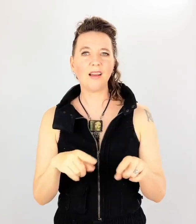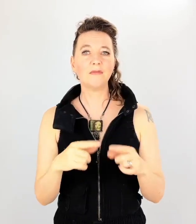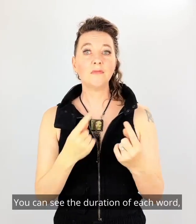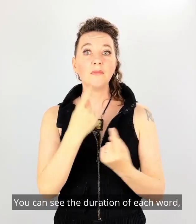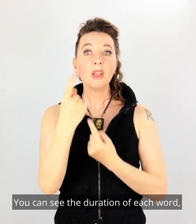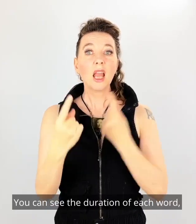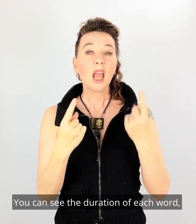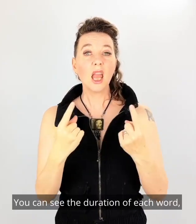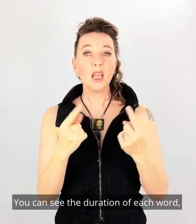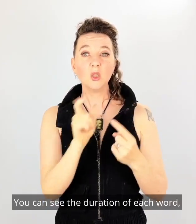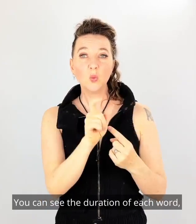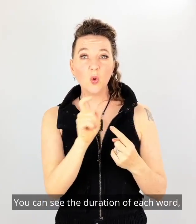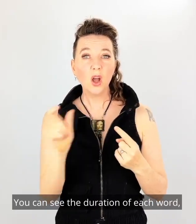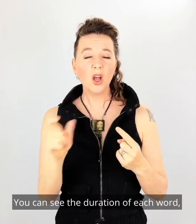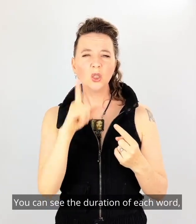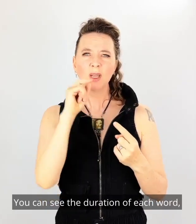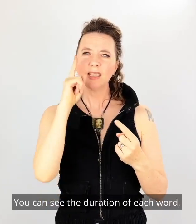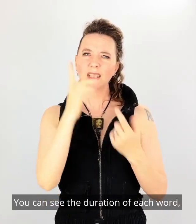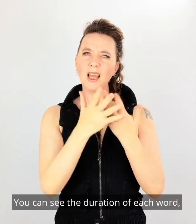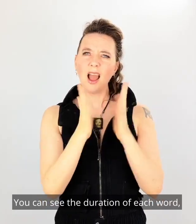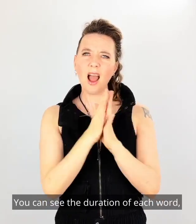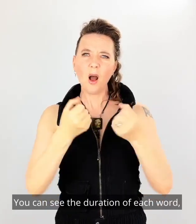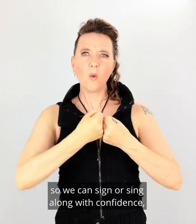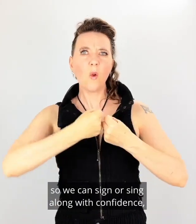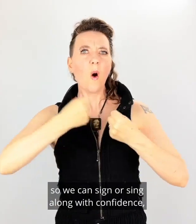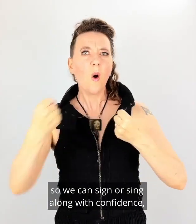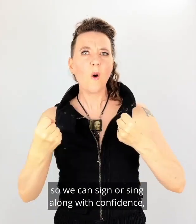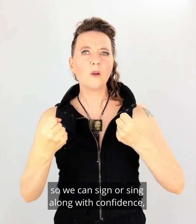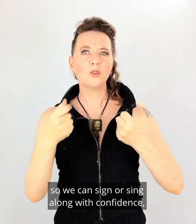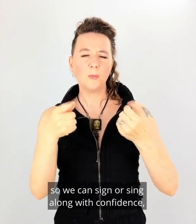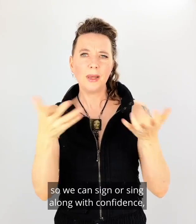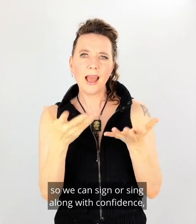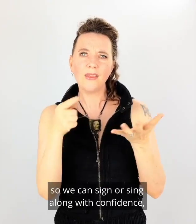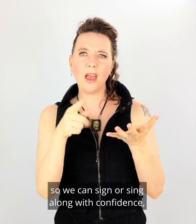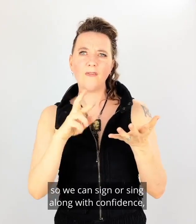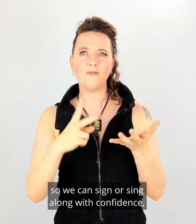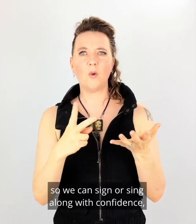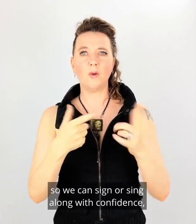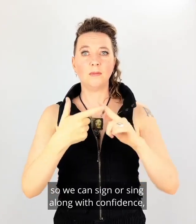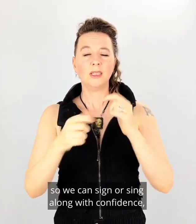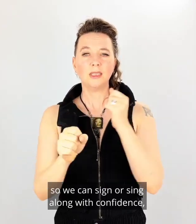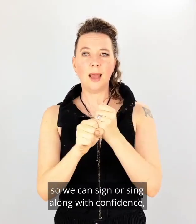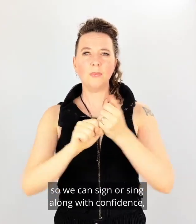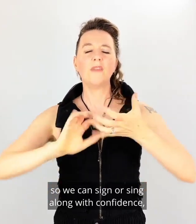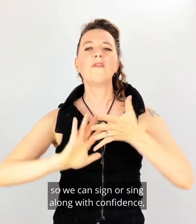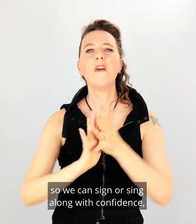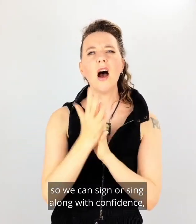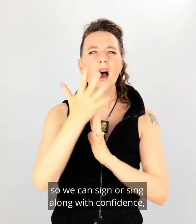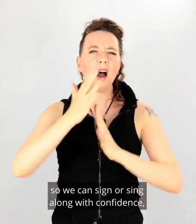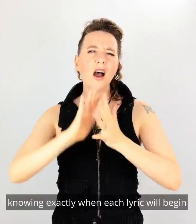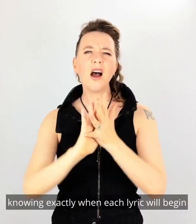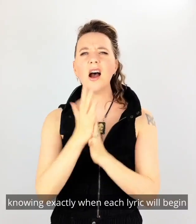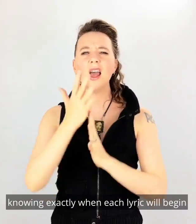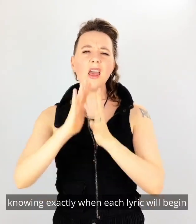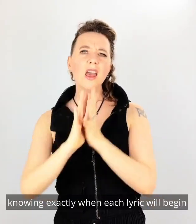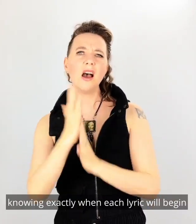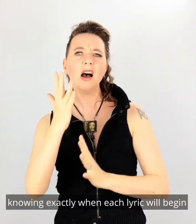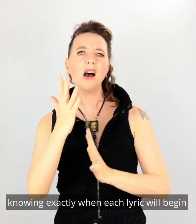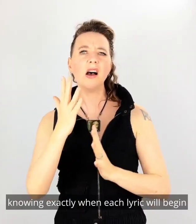You can see the duration of each word, so we can sign or sing along with confidence, knowing exactly when